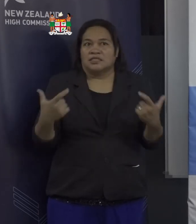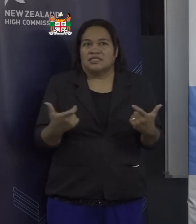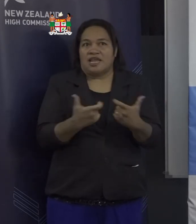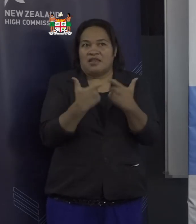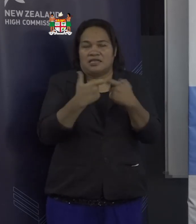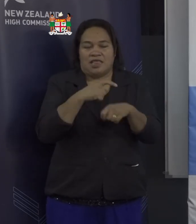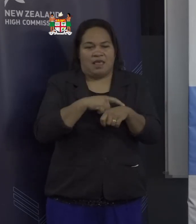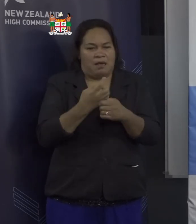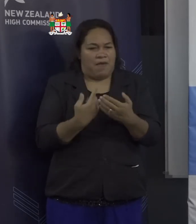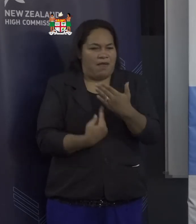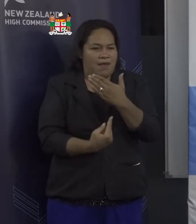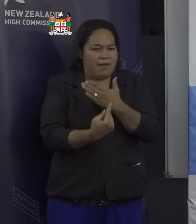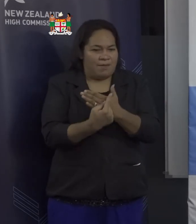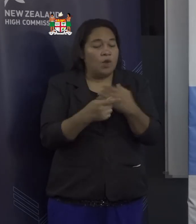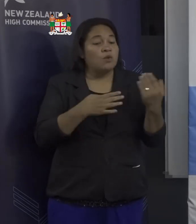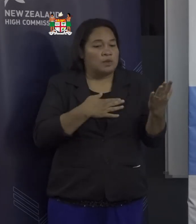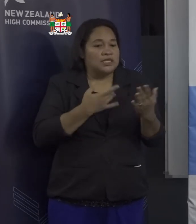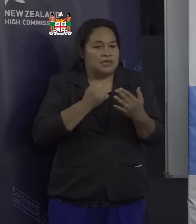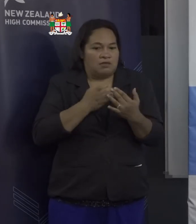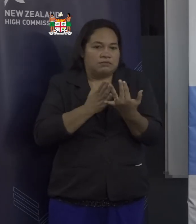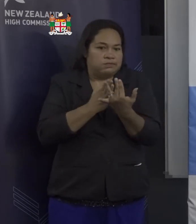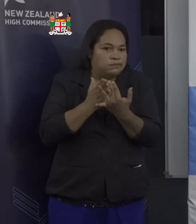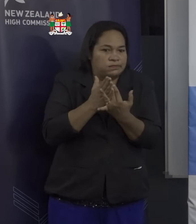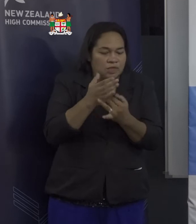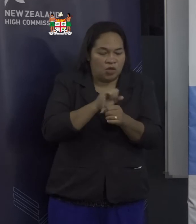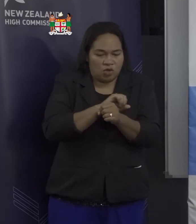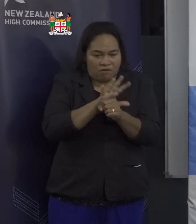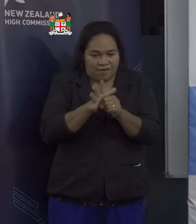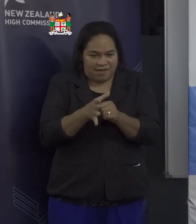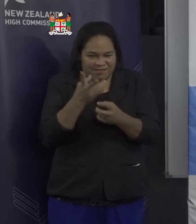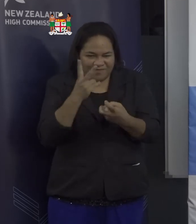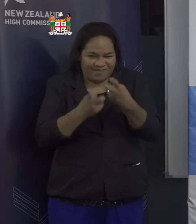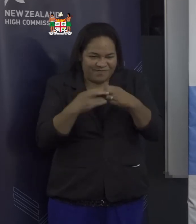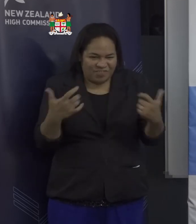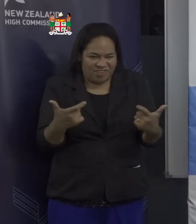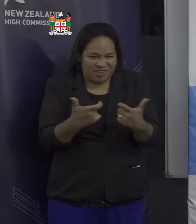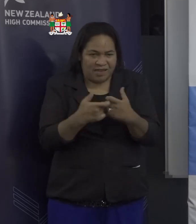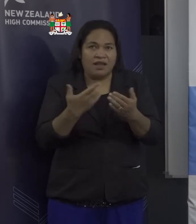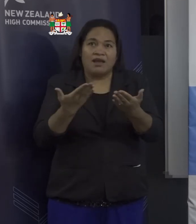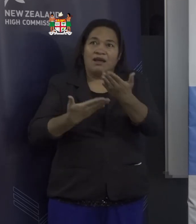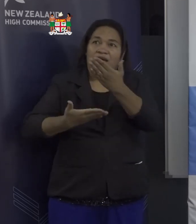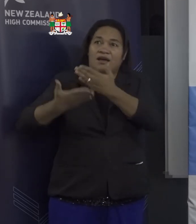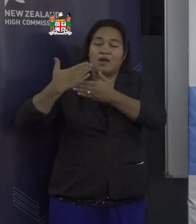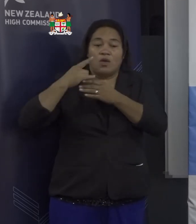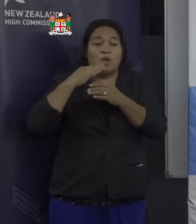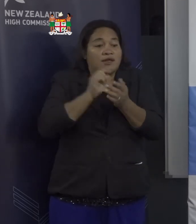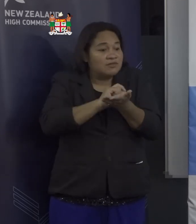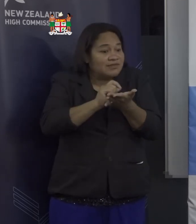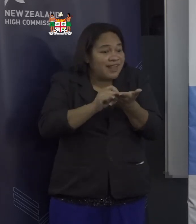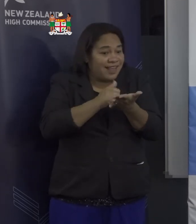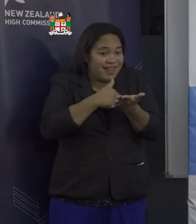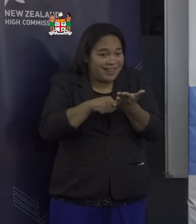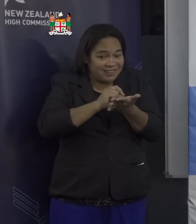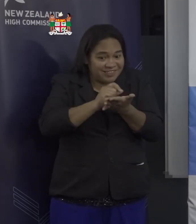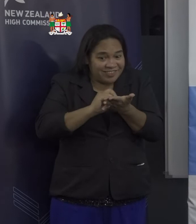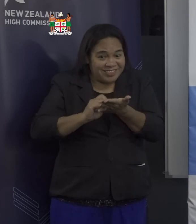time. We are all still living through the COVID-19 pandemic, and this was the case all the way through the time that these essays were written. And